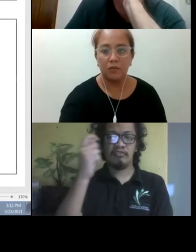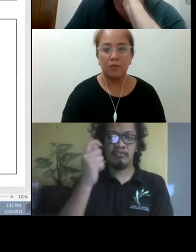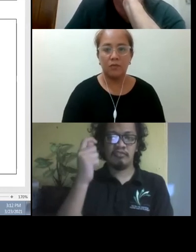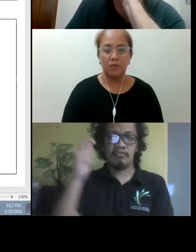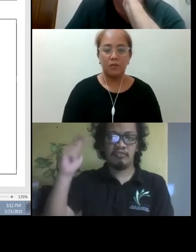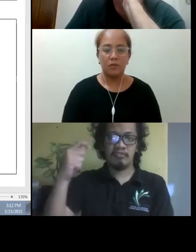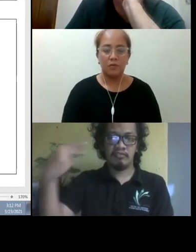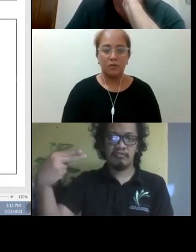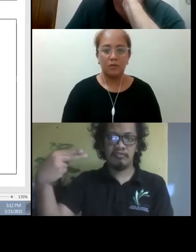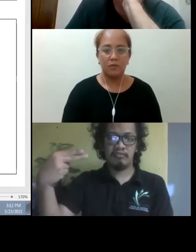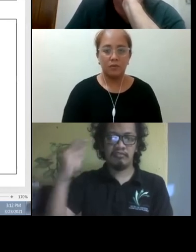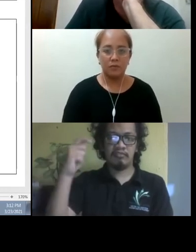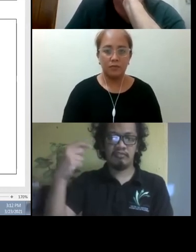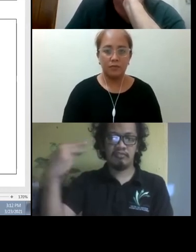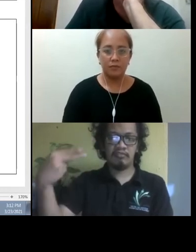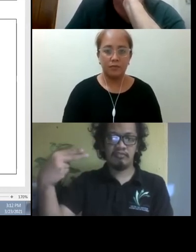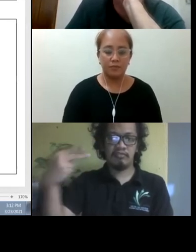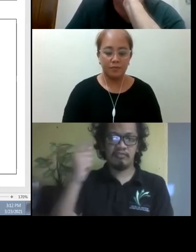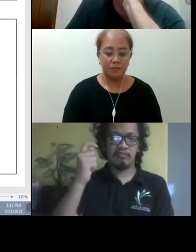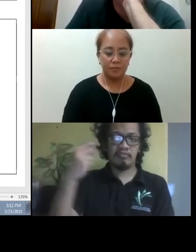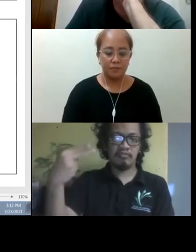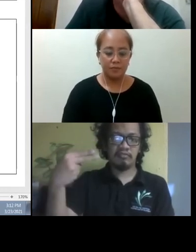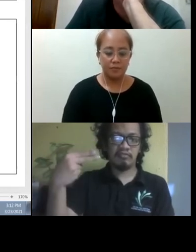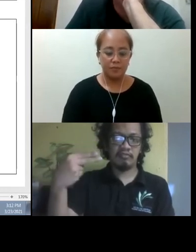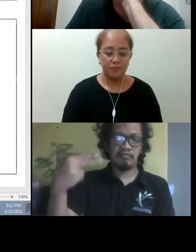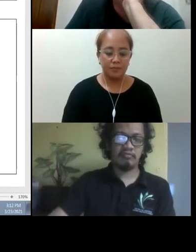Thursday. Okay, Thursday,